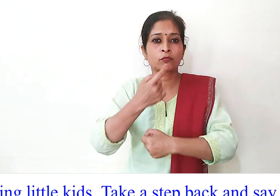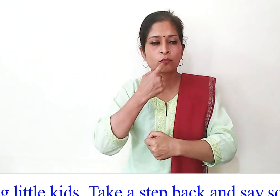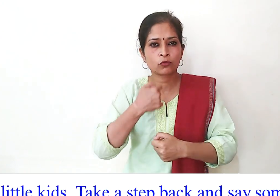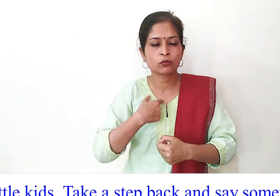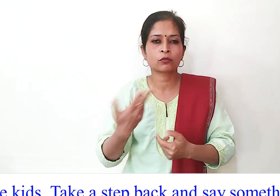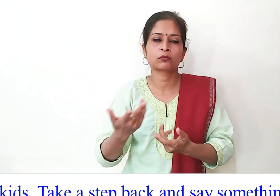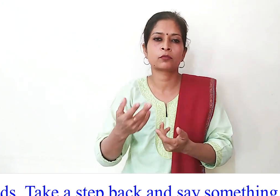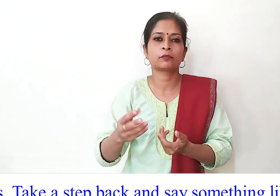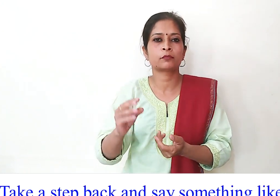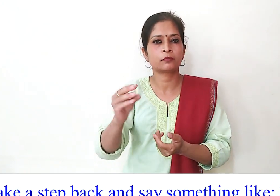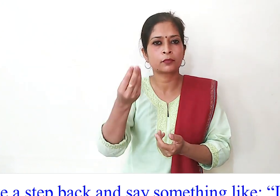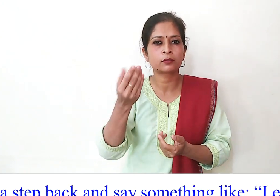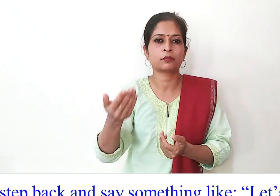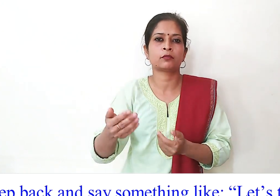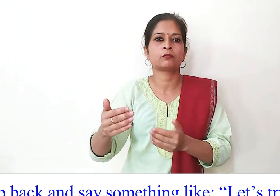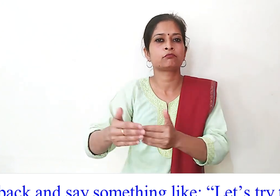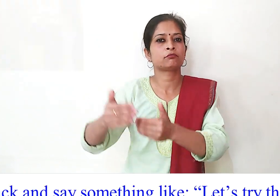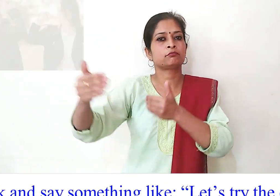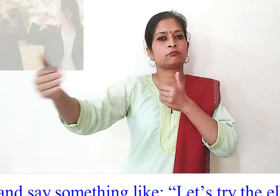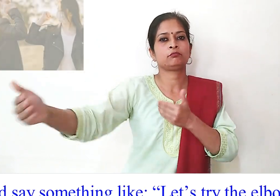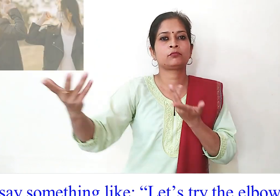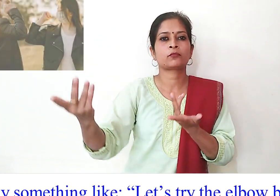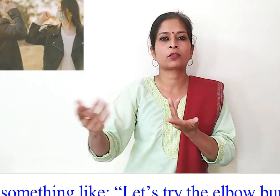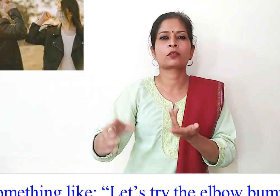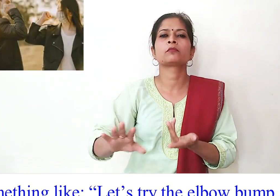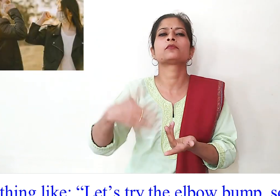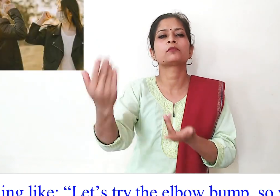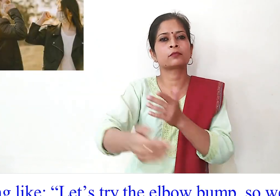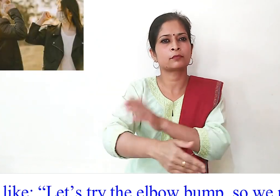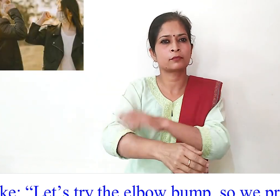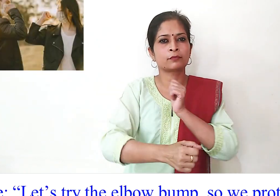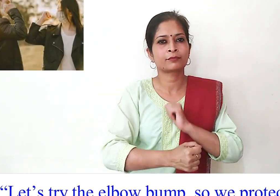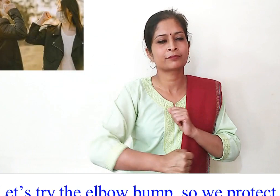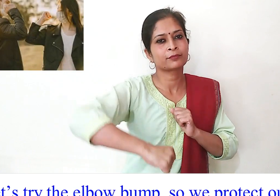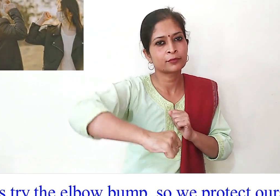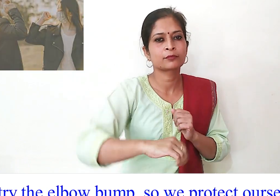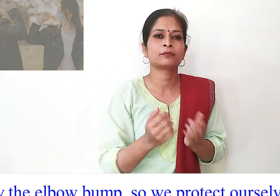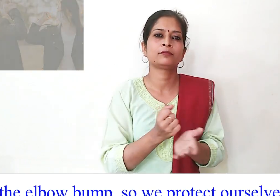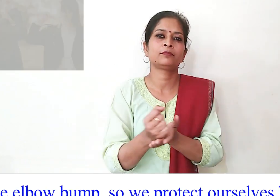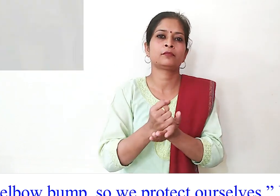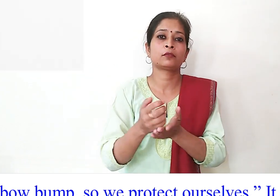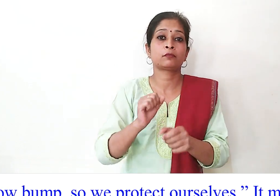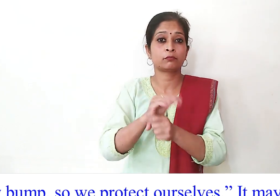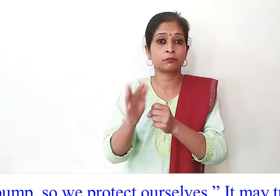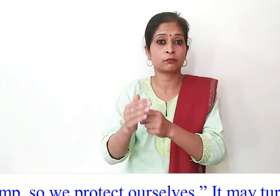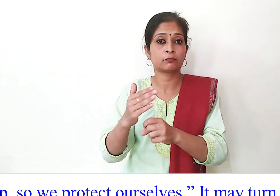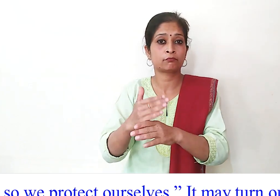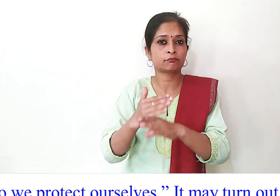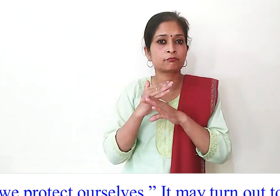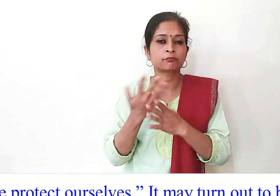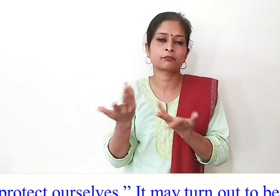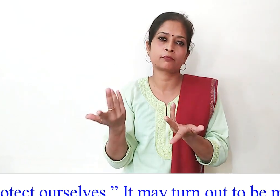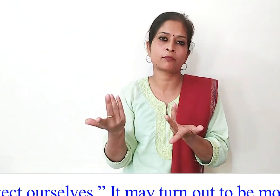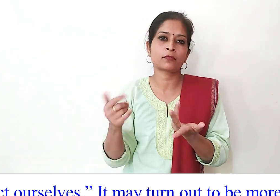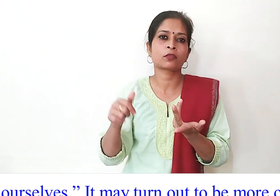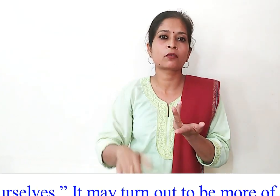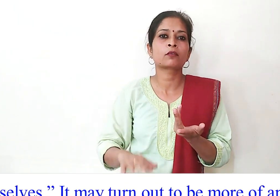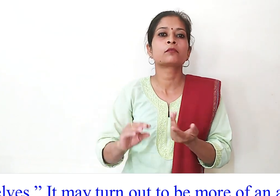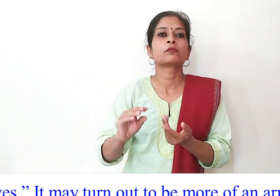say something like, "Let's try the elbow bump, so we protect ourselves." It may turn out to be more of an arm